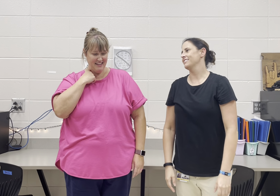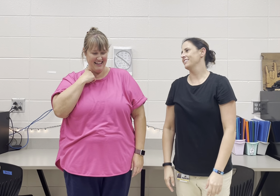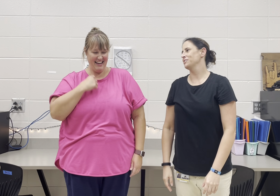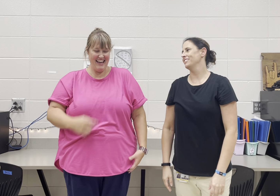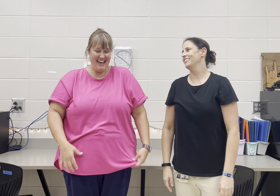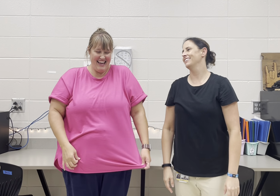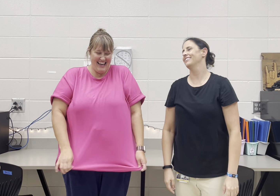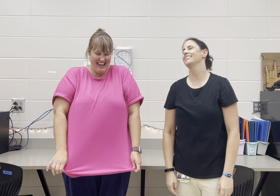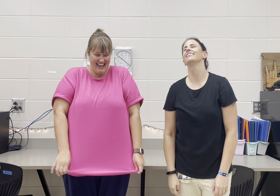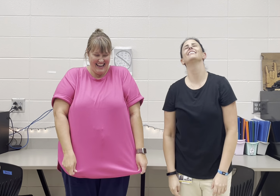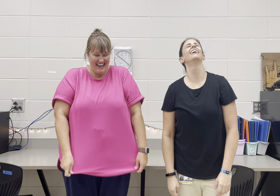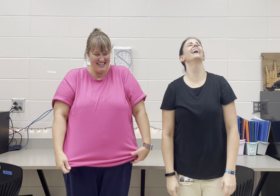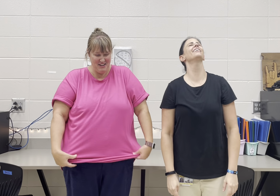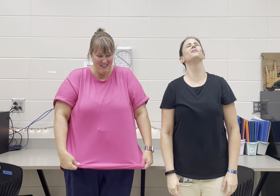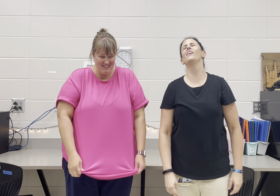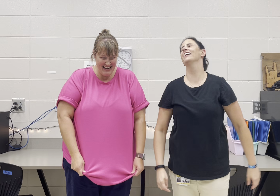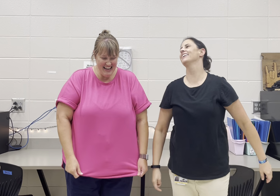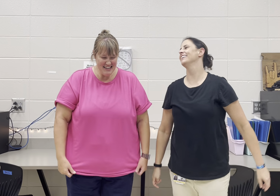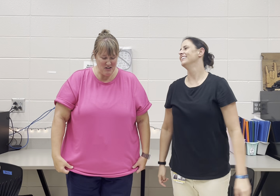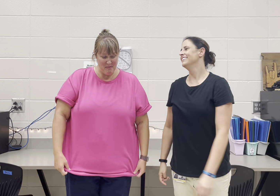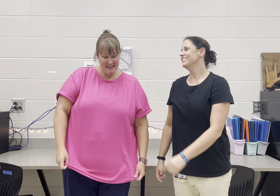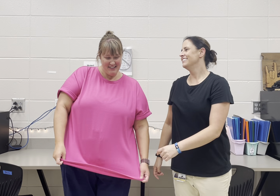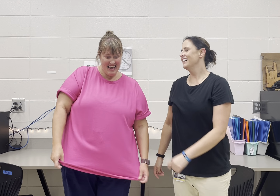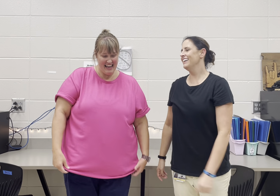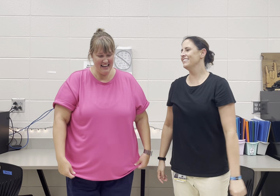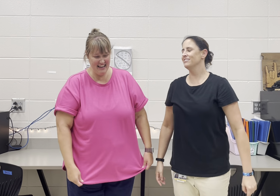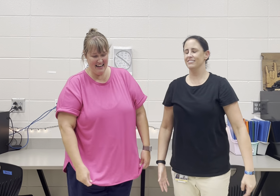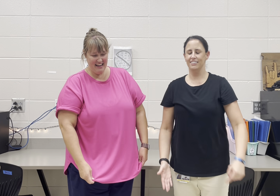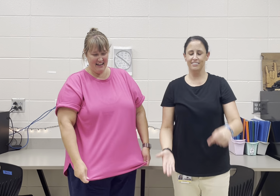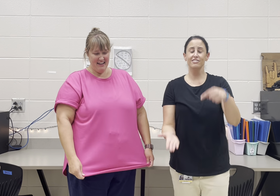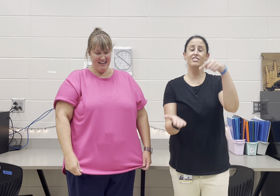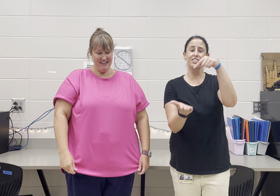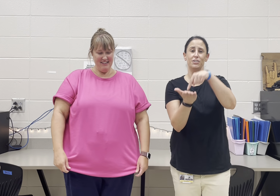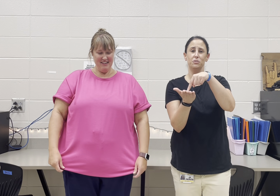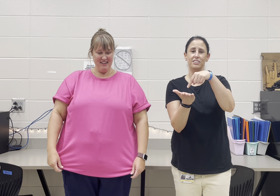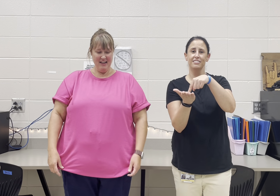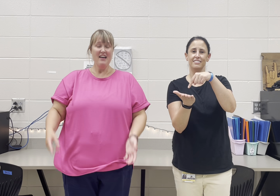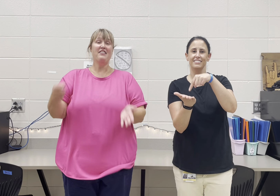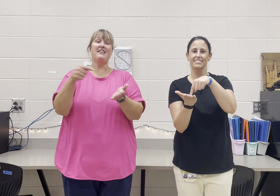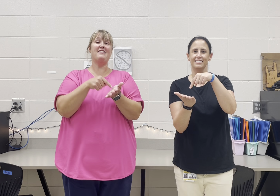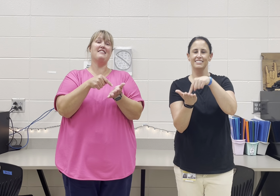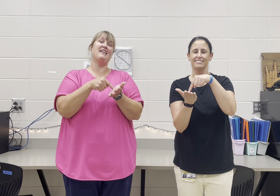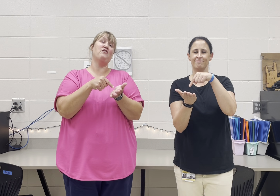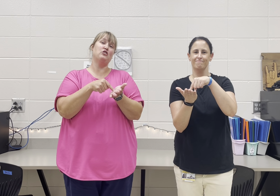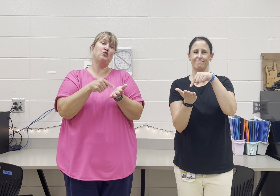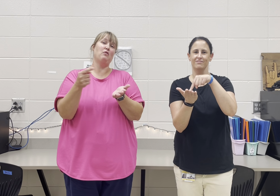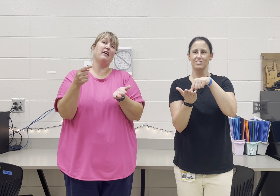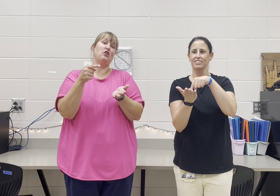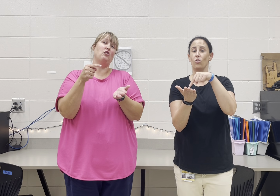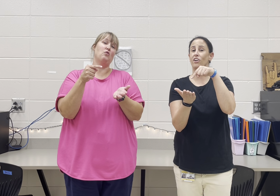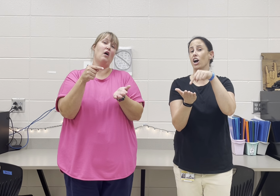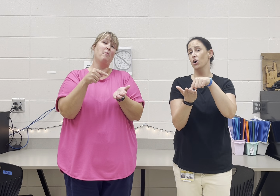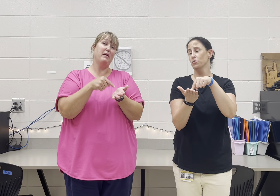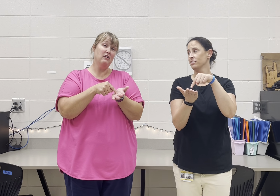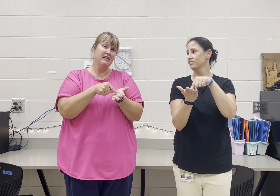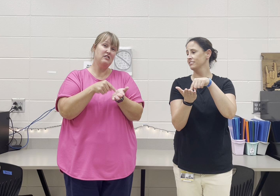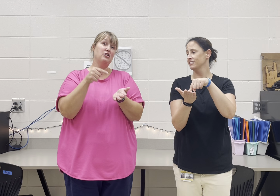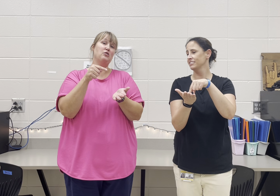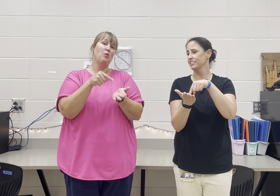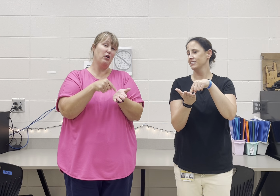one. I don't wanna. Do you want me to do it? I don't do. This is a sign for due, like you, Or a owe. bill is due, or you